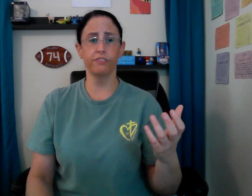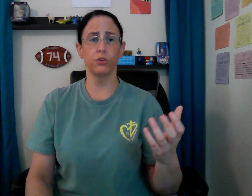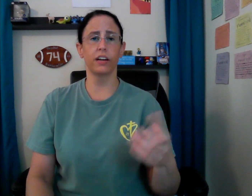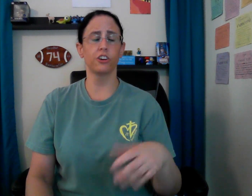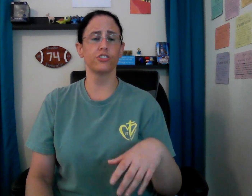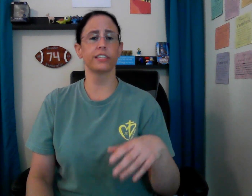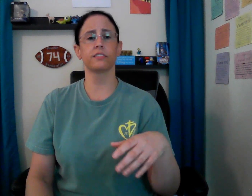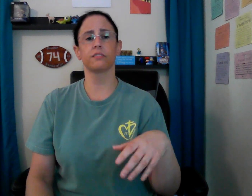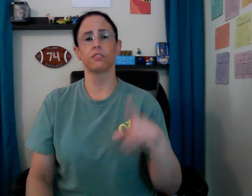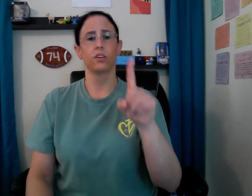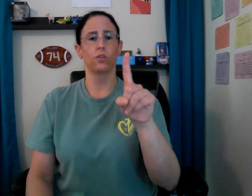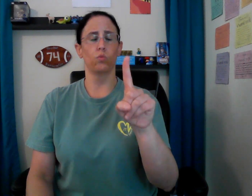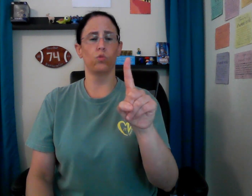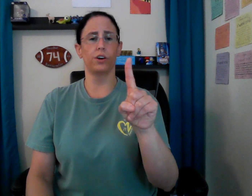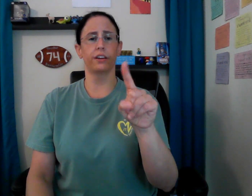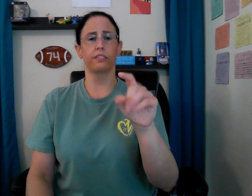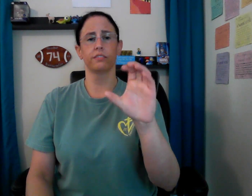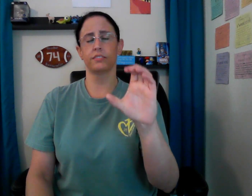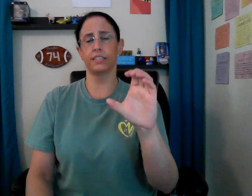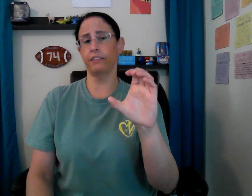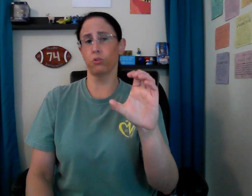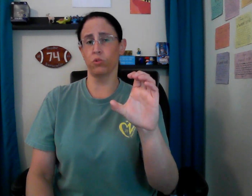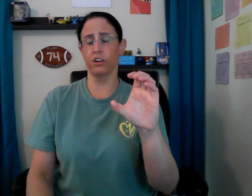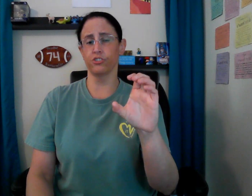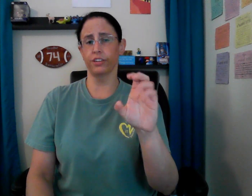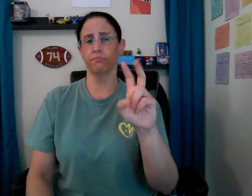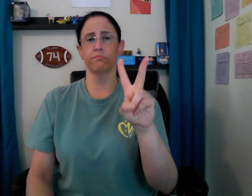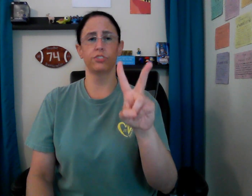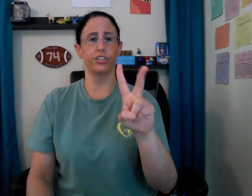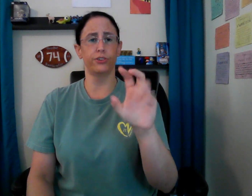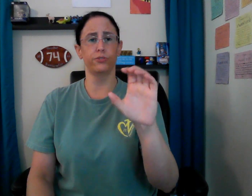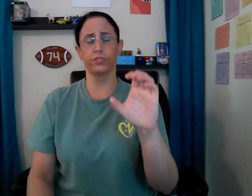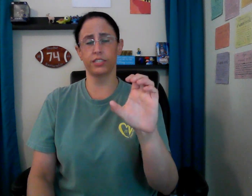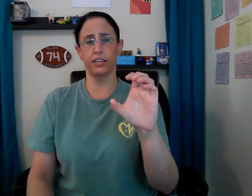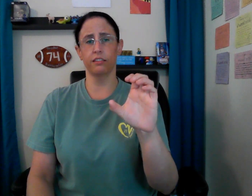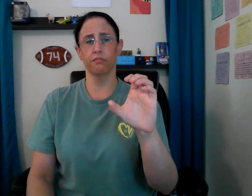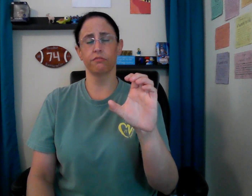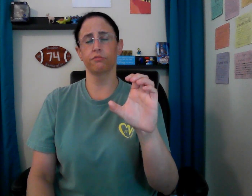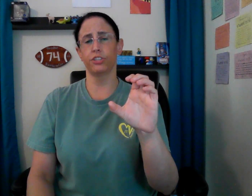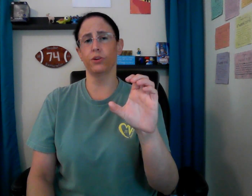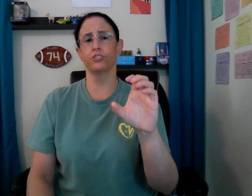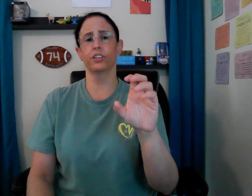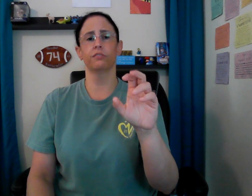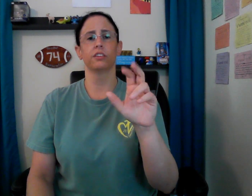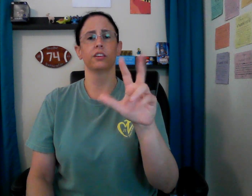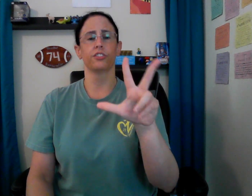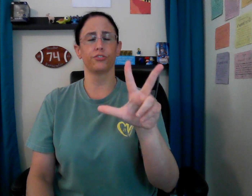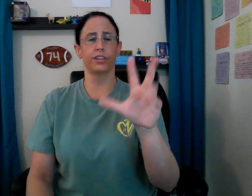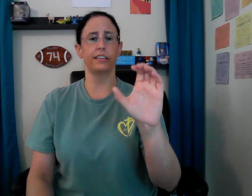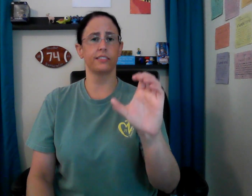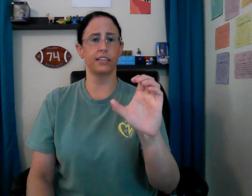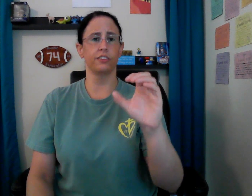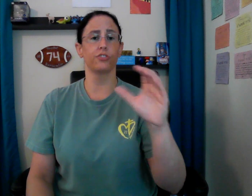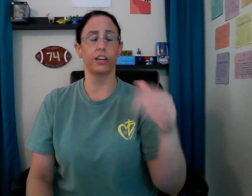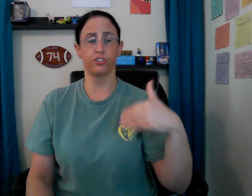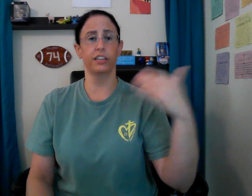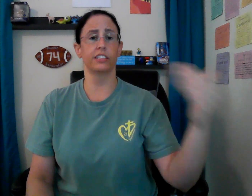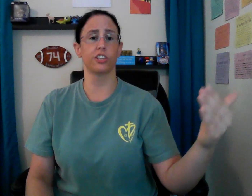doing hundreds, 1C for 100, 2C, 200, 3C, 300, and so